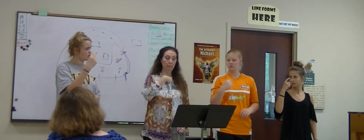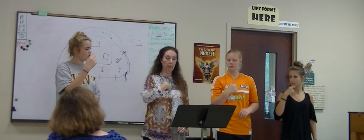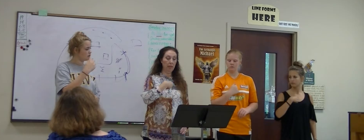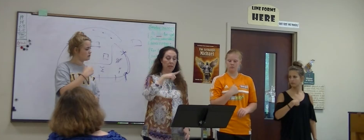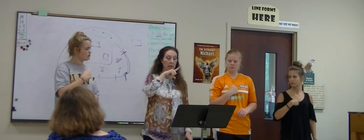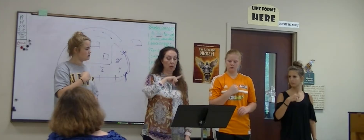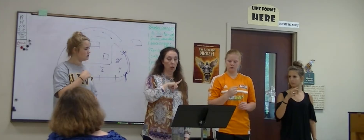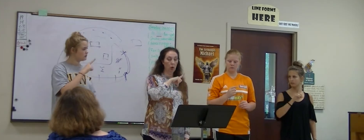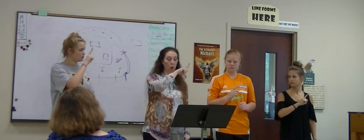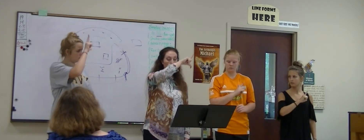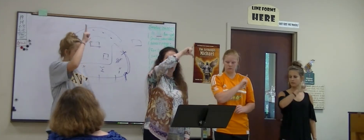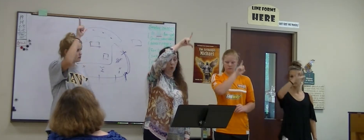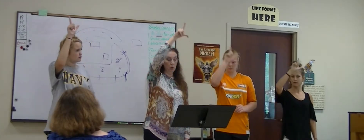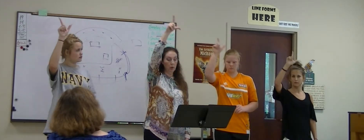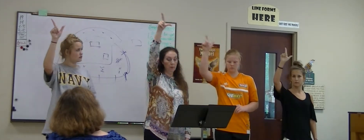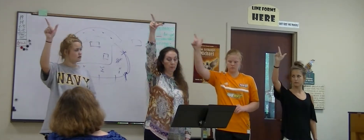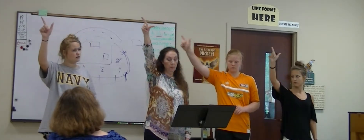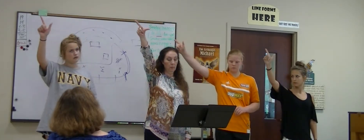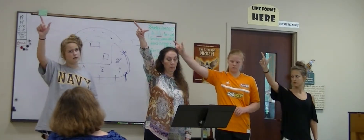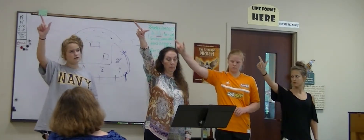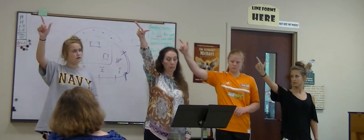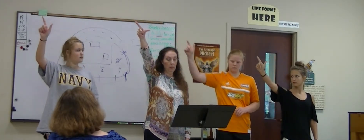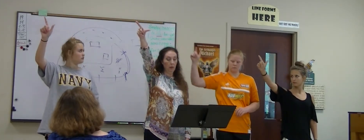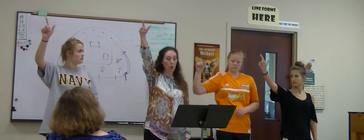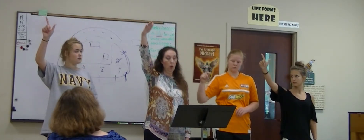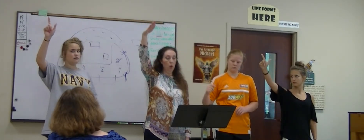me, Lord.